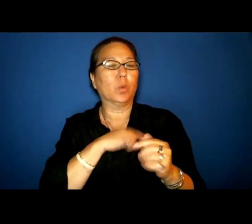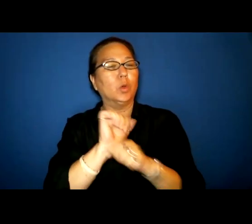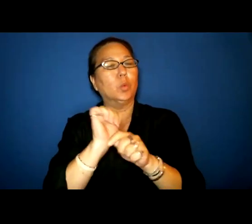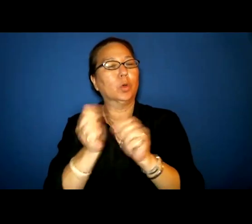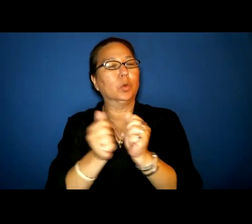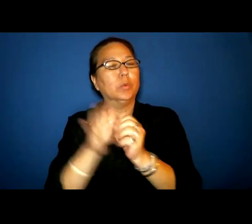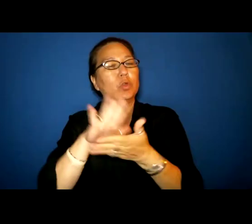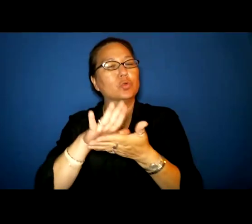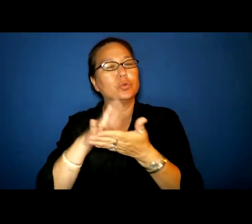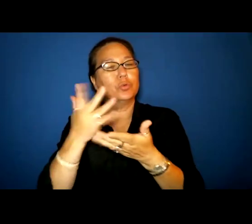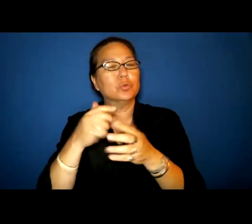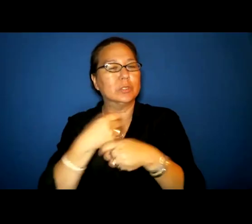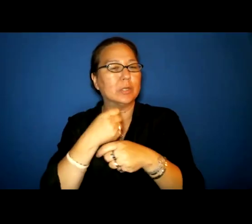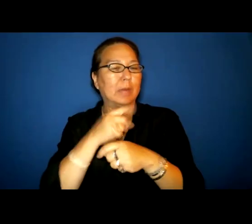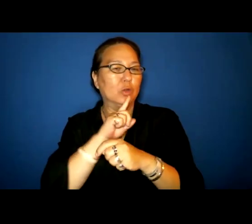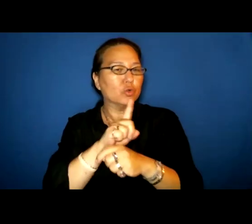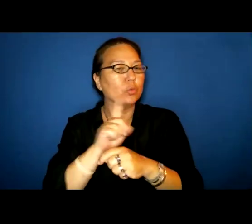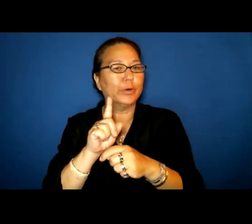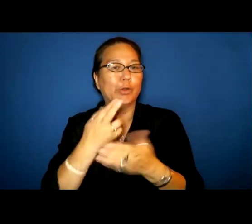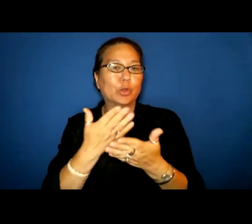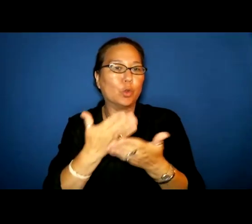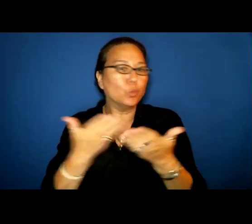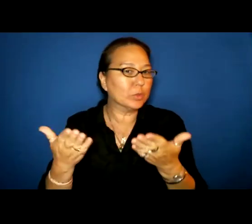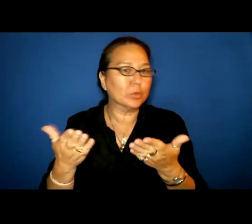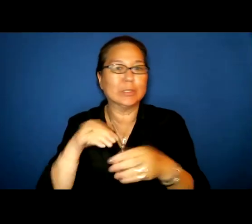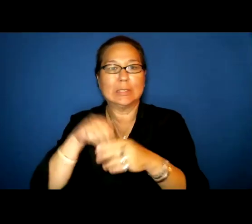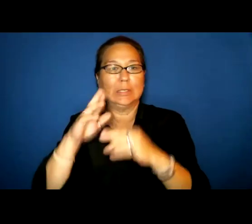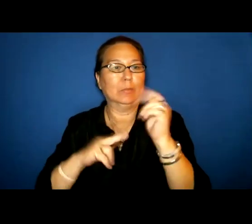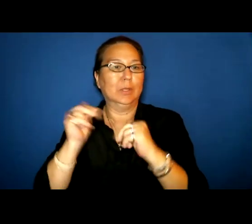but to have that resource addressing the needs of the kids that are there.